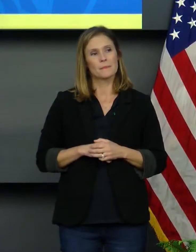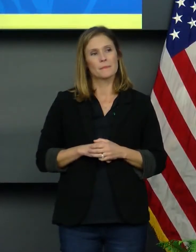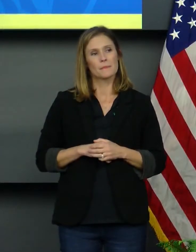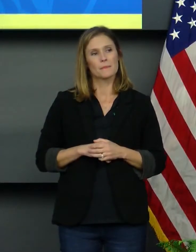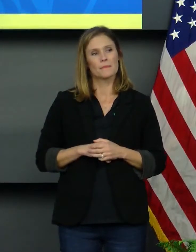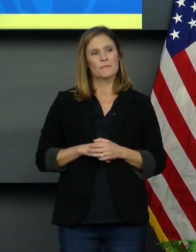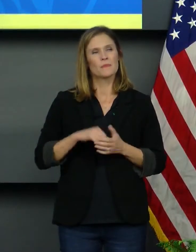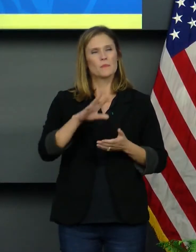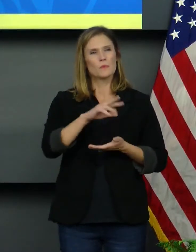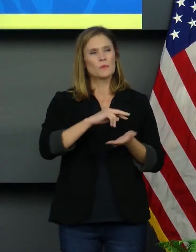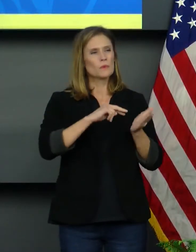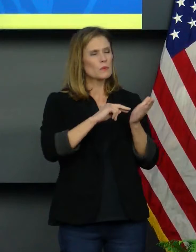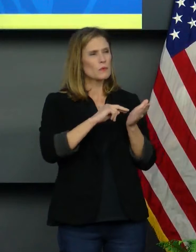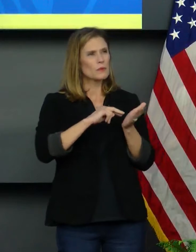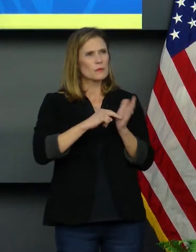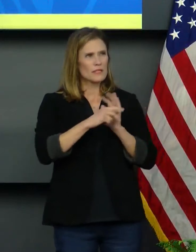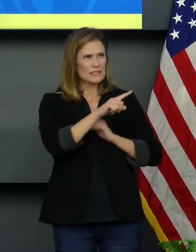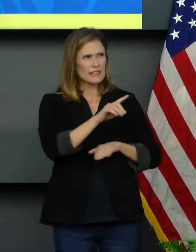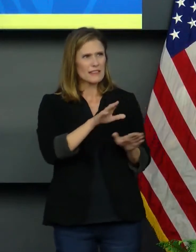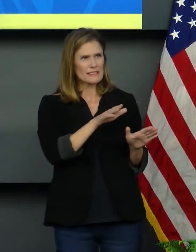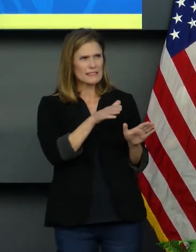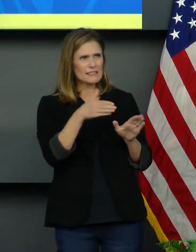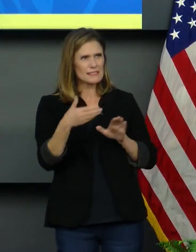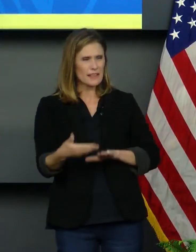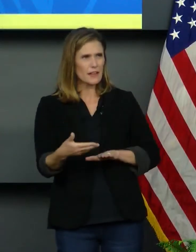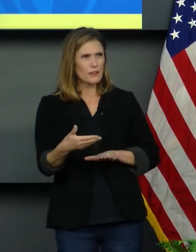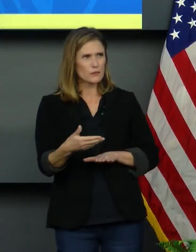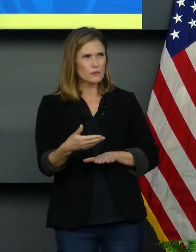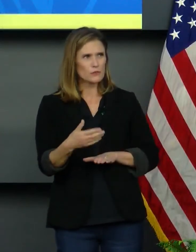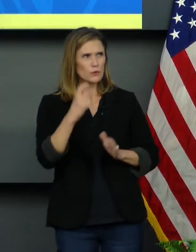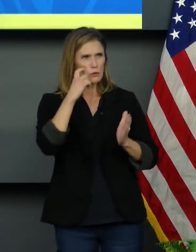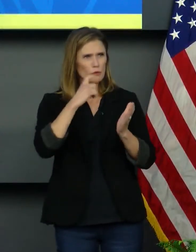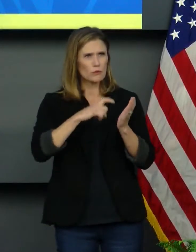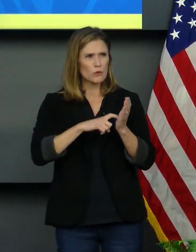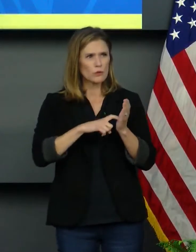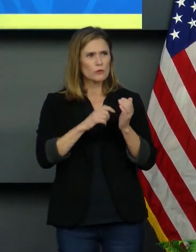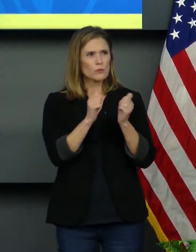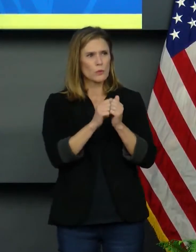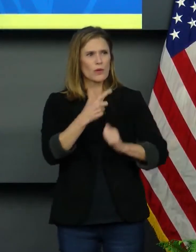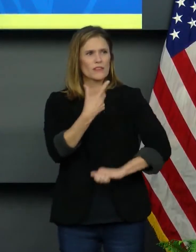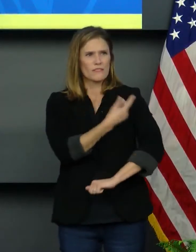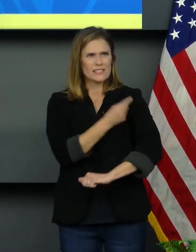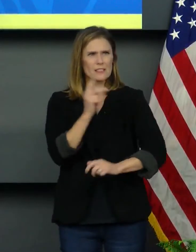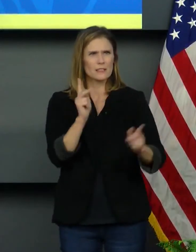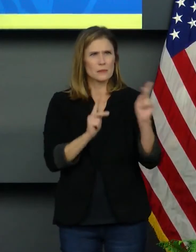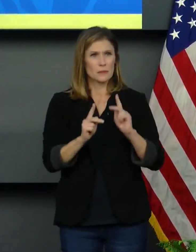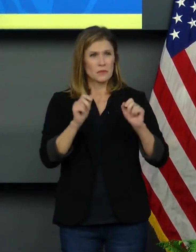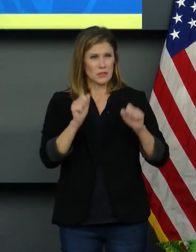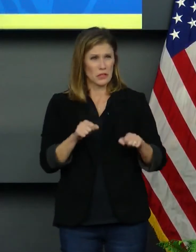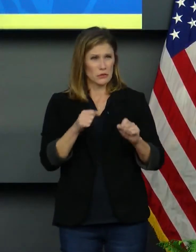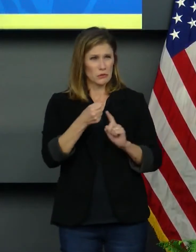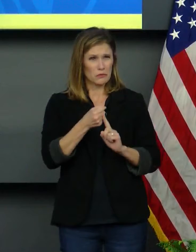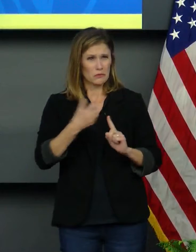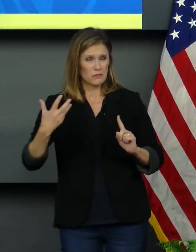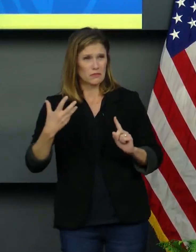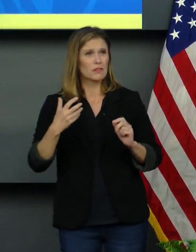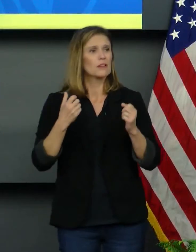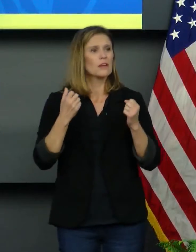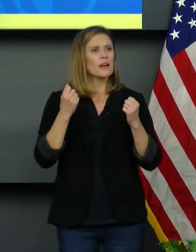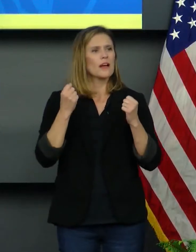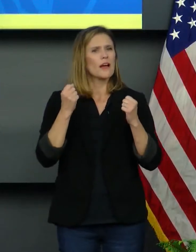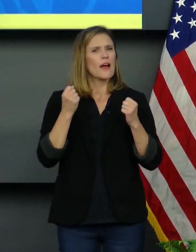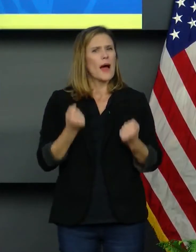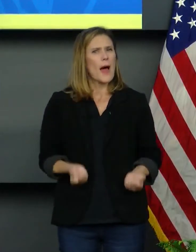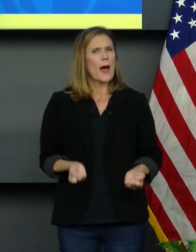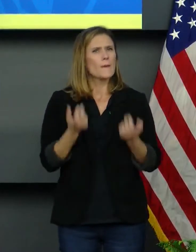In terms of the deaths that you're seeing among vaccinated people, can you talk about how many